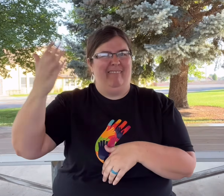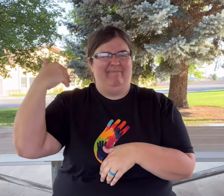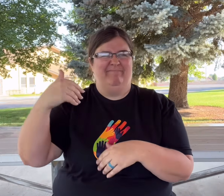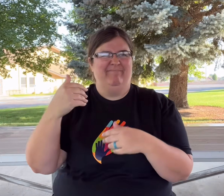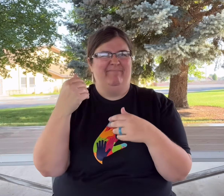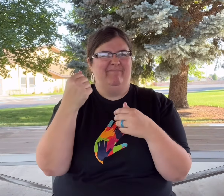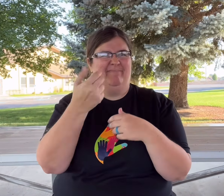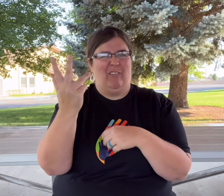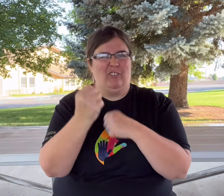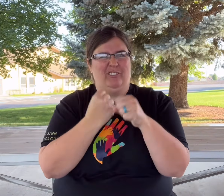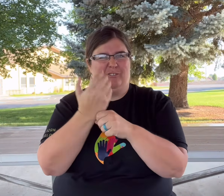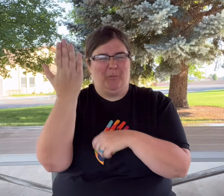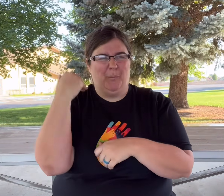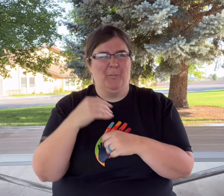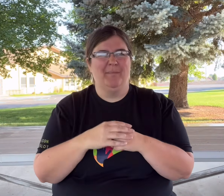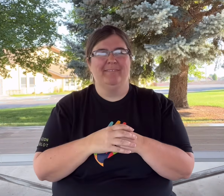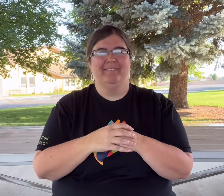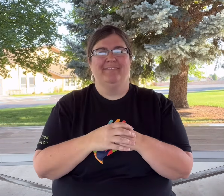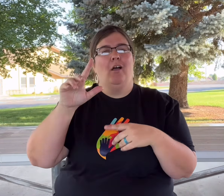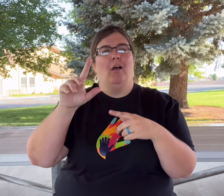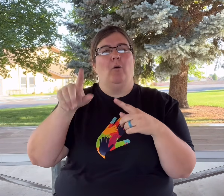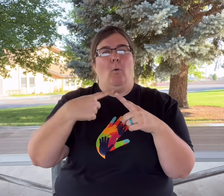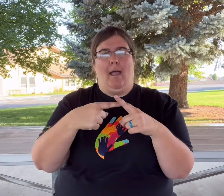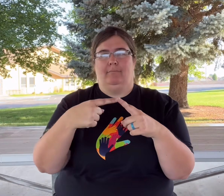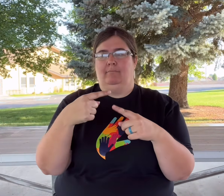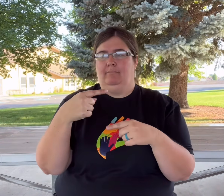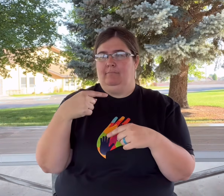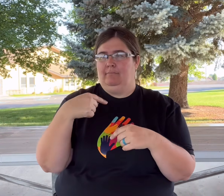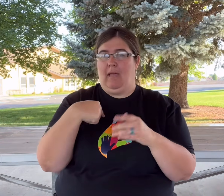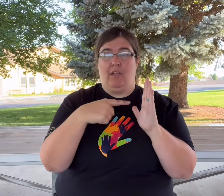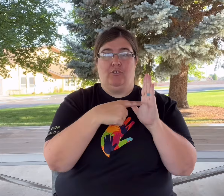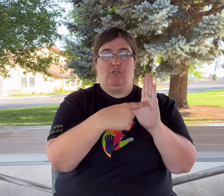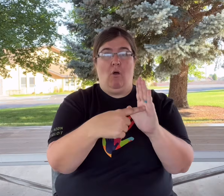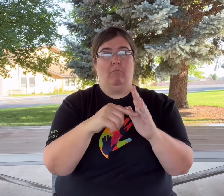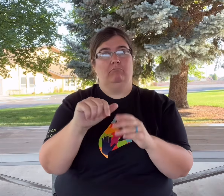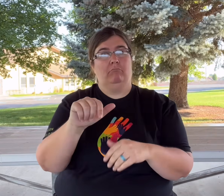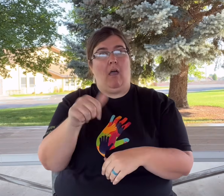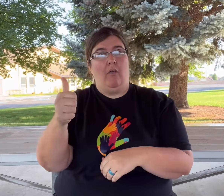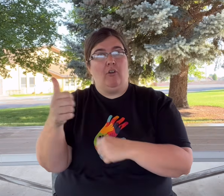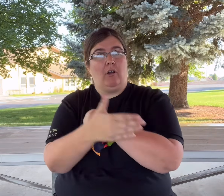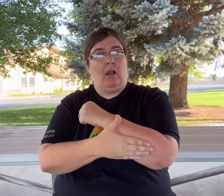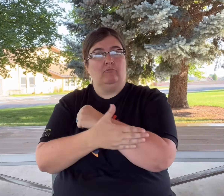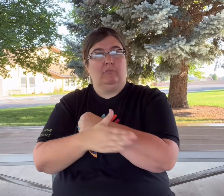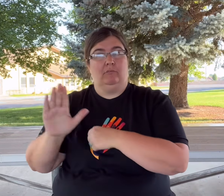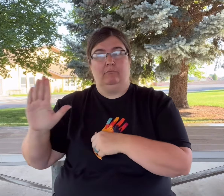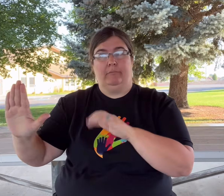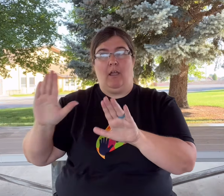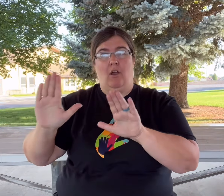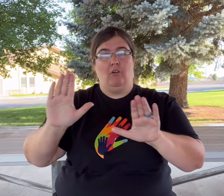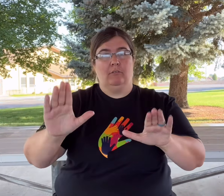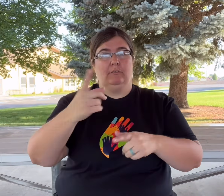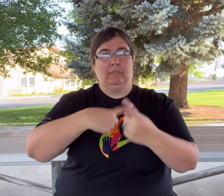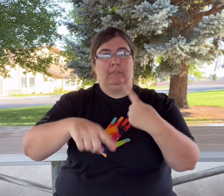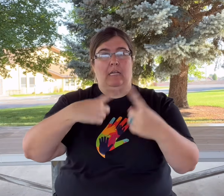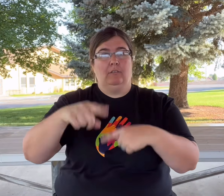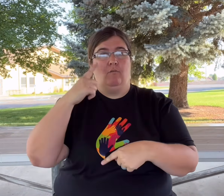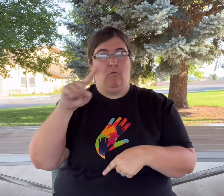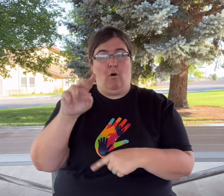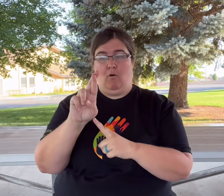went viral a few years ago where I show what other countries' signs are for run, or the verb